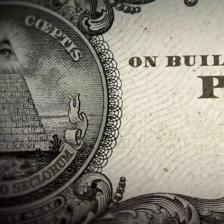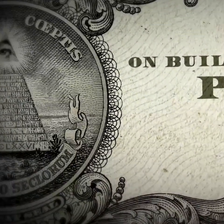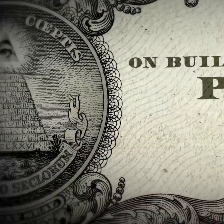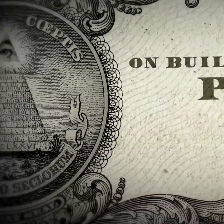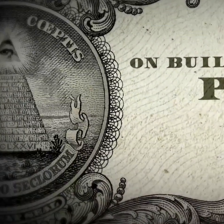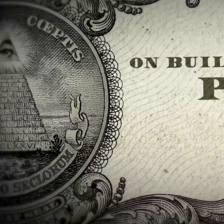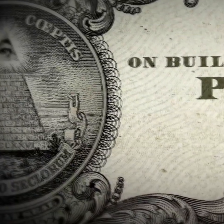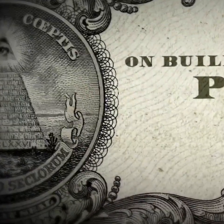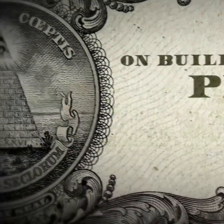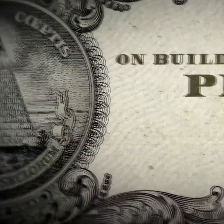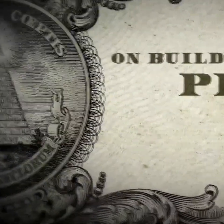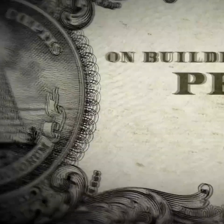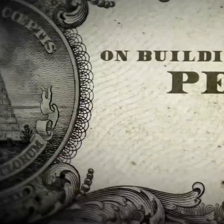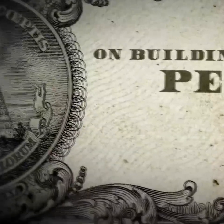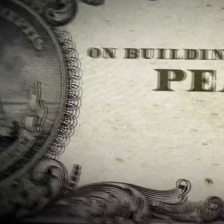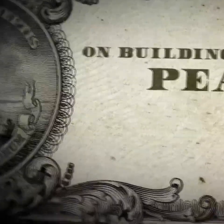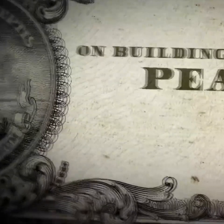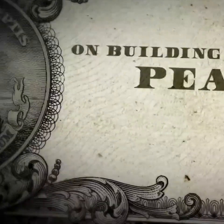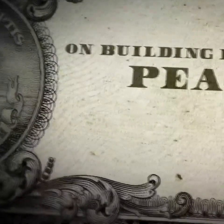it's a gas.